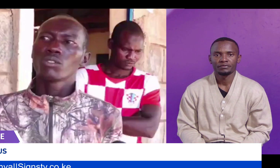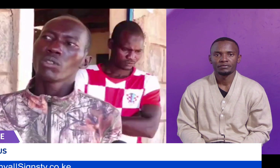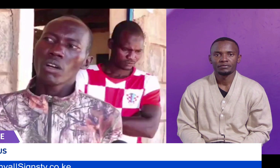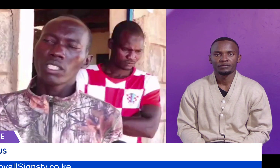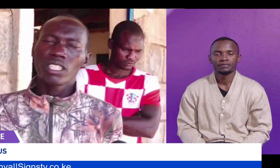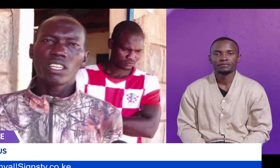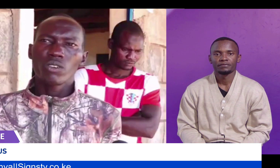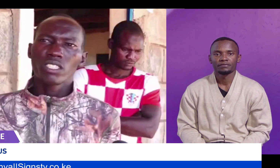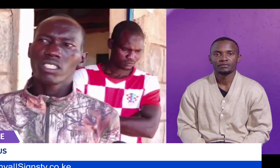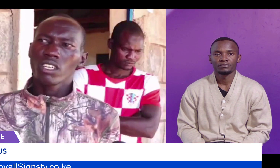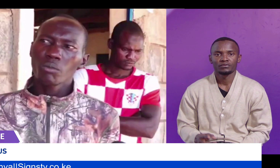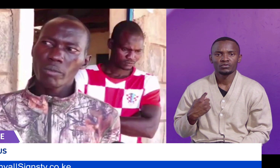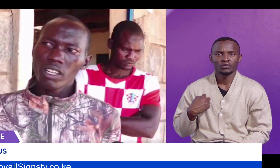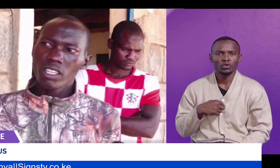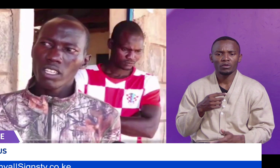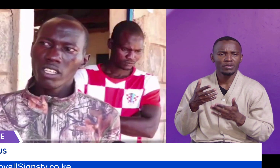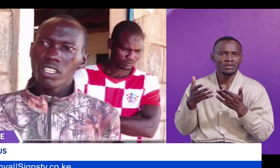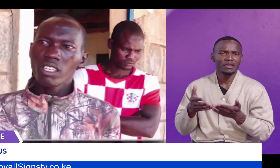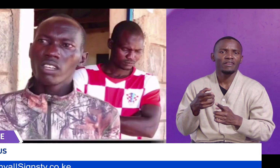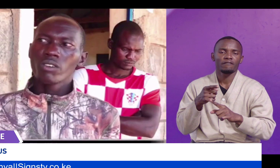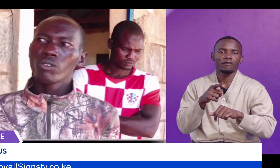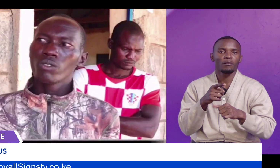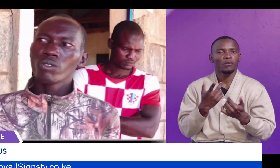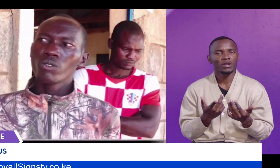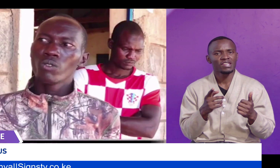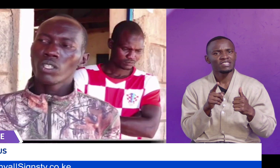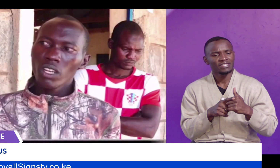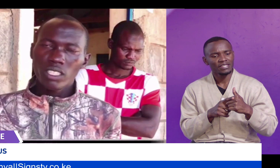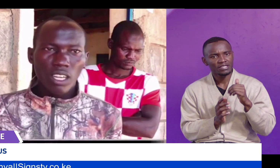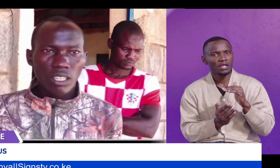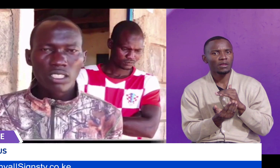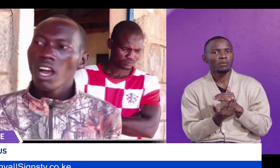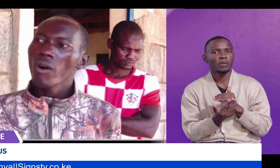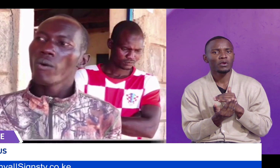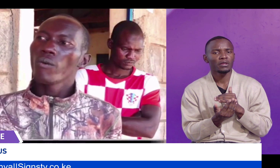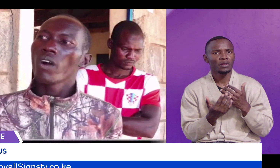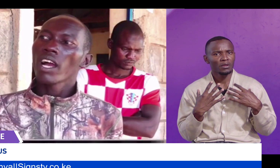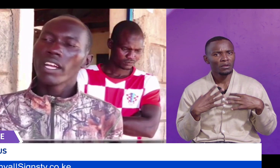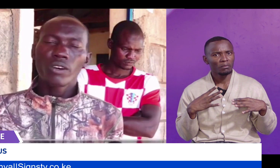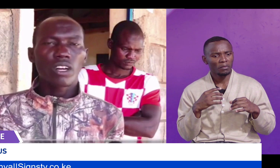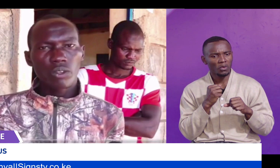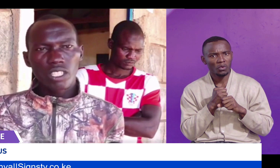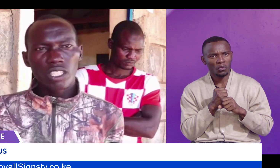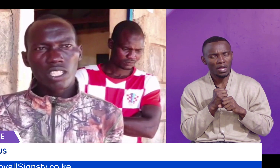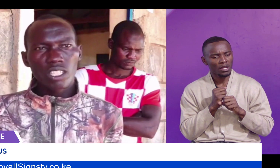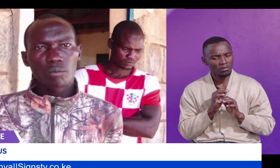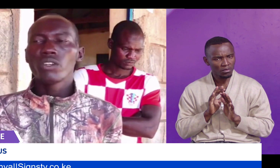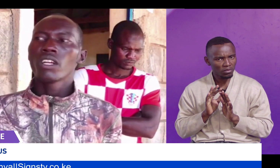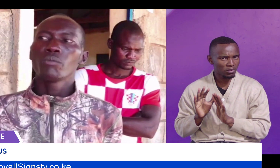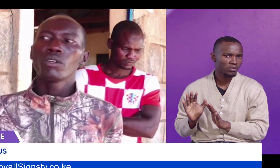Tumekuwa hapa tangia kuanzia saa 12. Watu waliacha kazi zao, wakaenda wakarudi, bado wanaambiwa